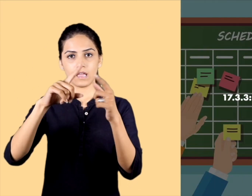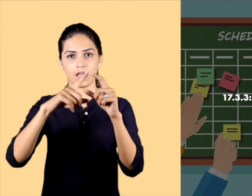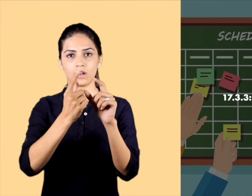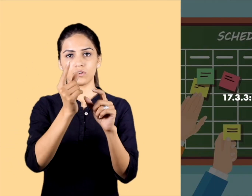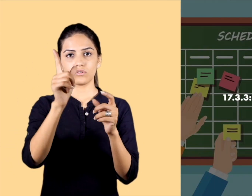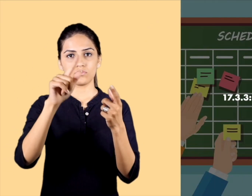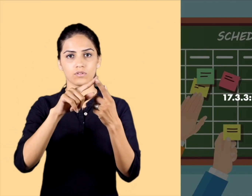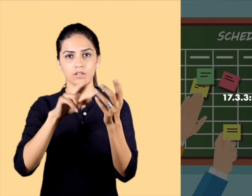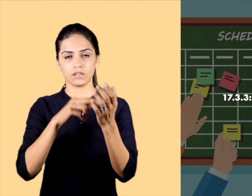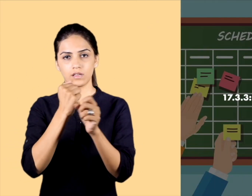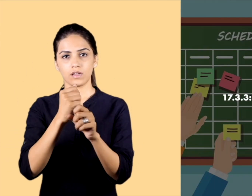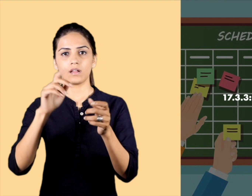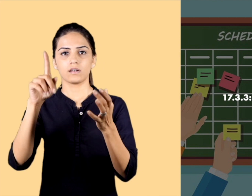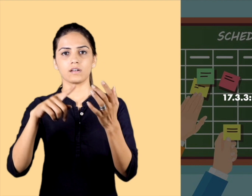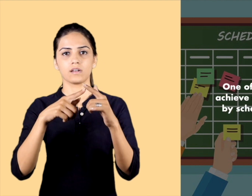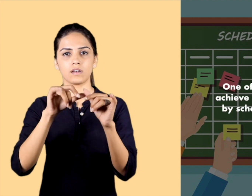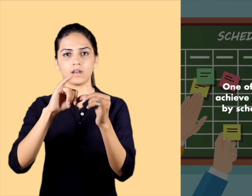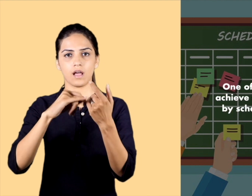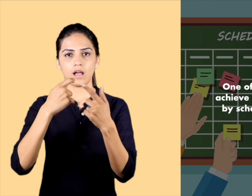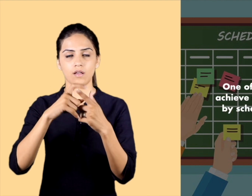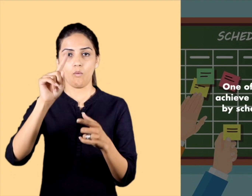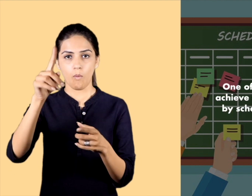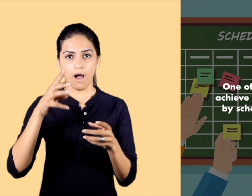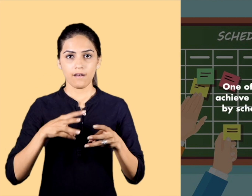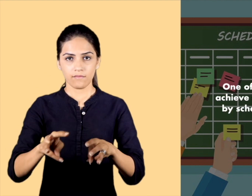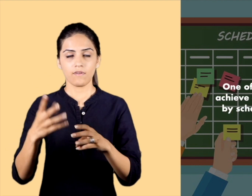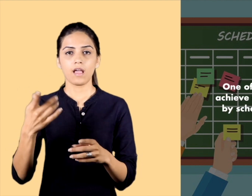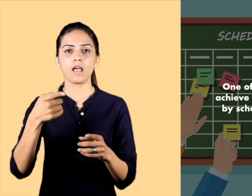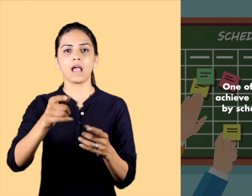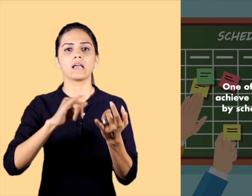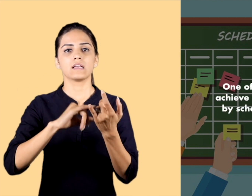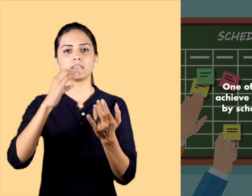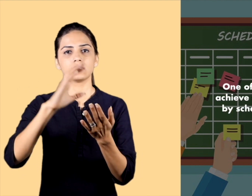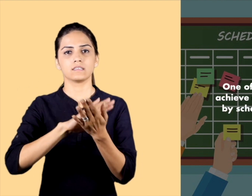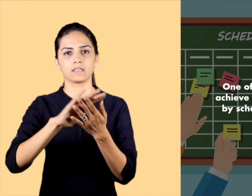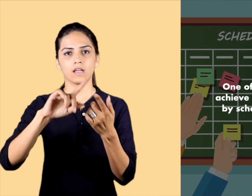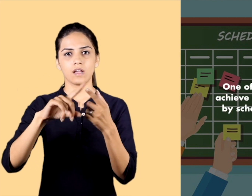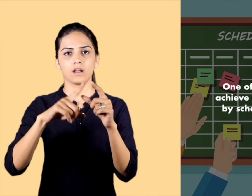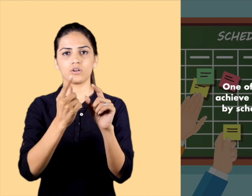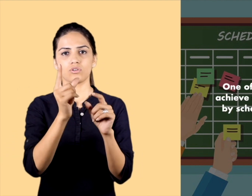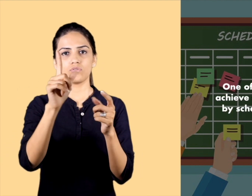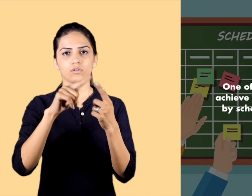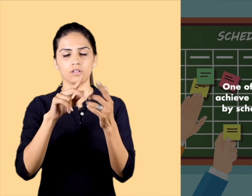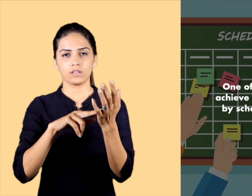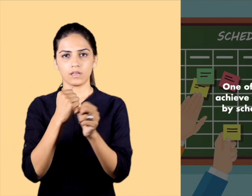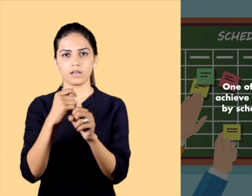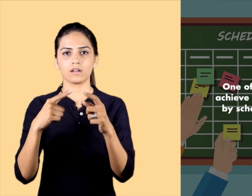One of the way to achieve commitment is by scheduling tasks